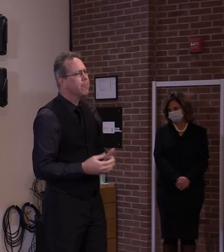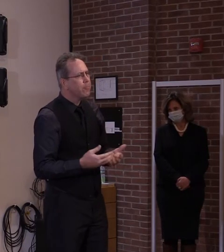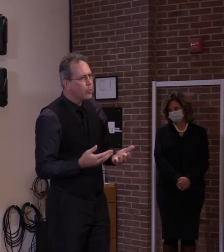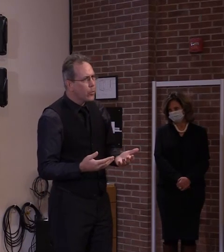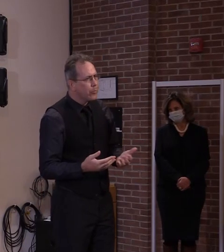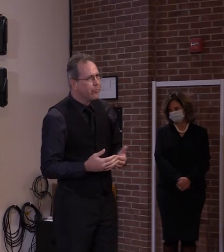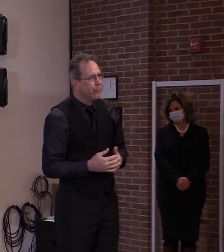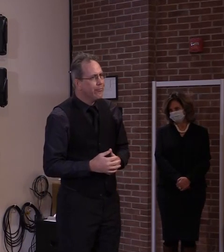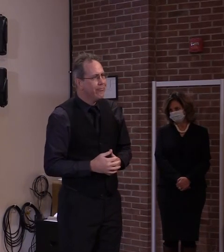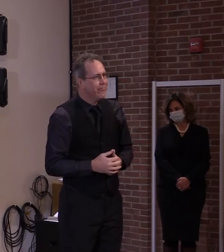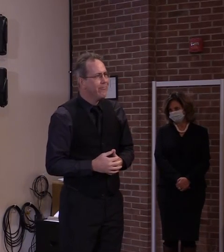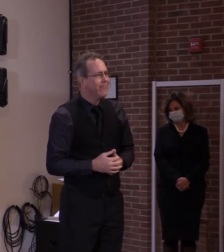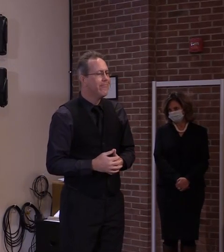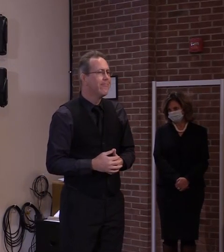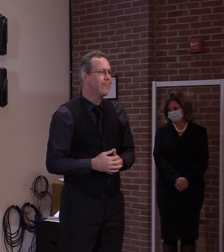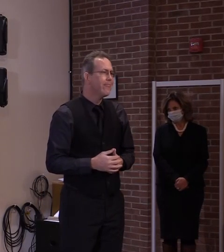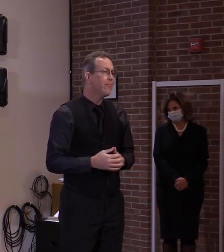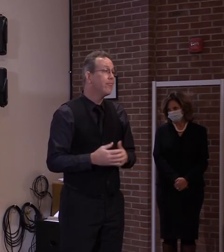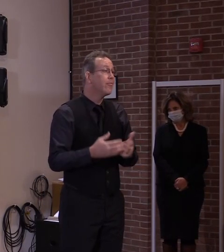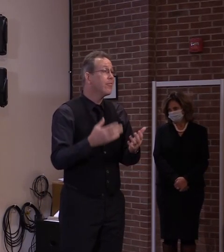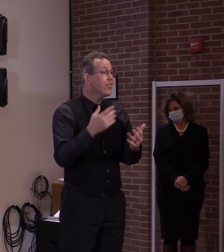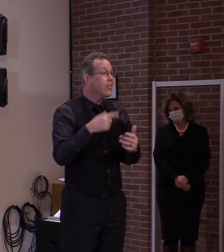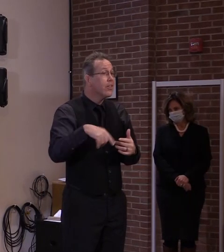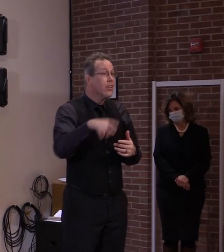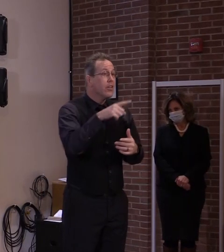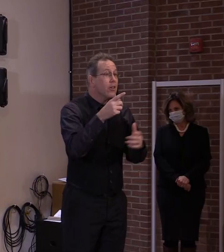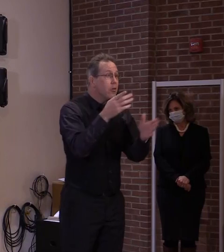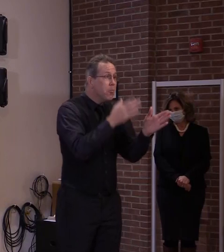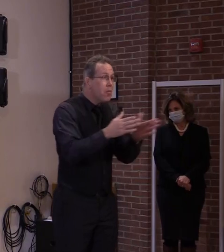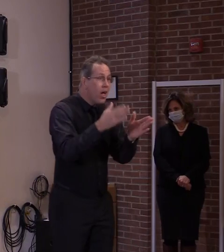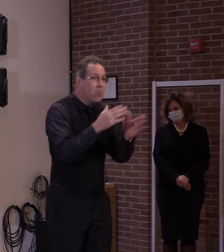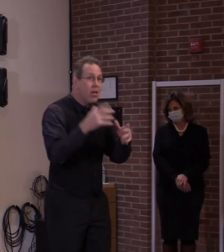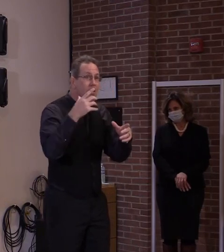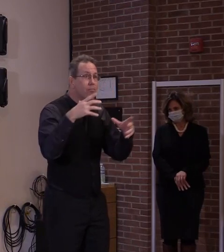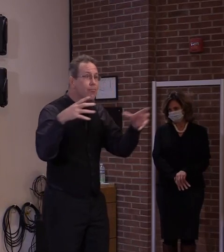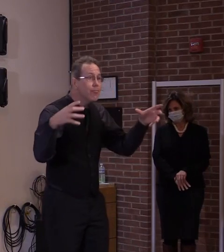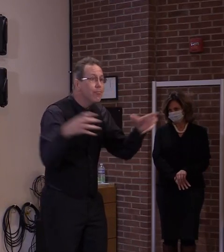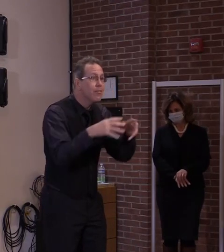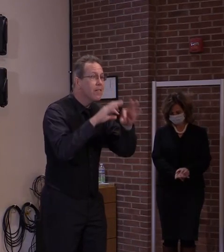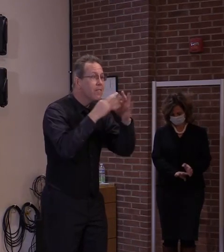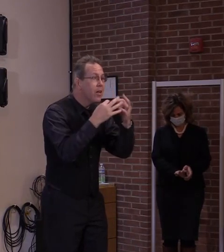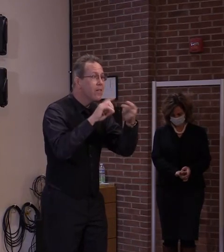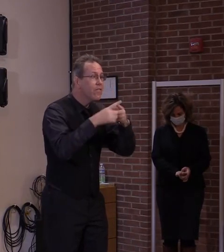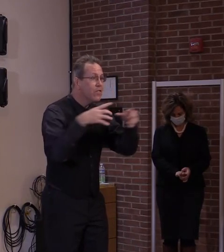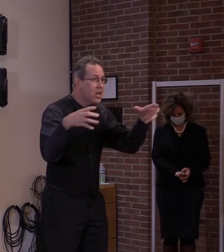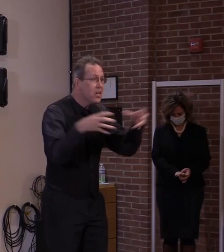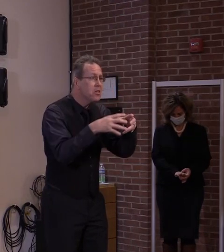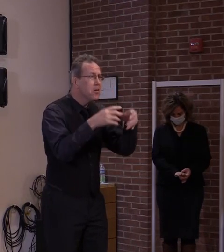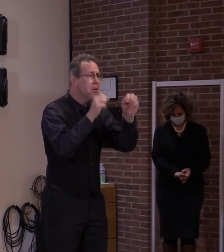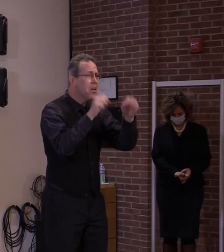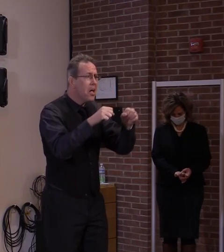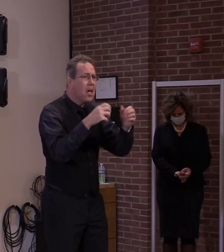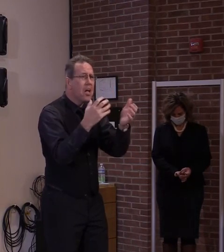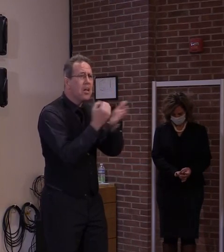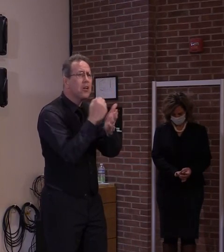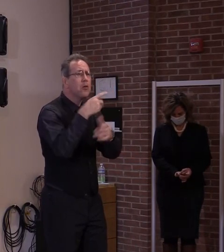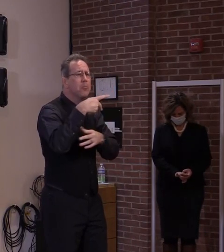I can't, for those that are planning the holidays, you know, you can still get a PCR test